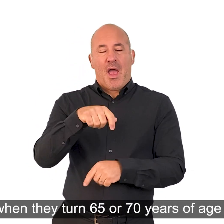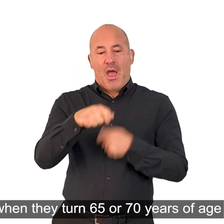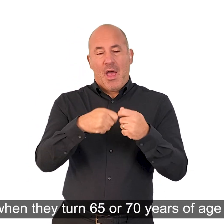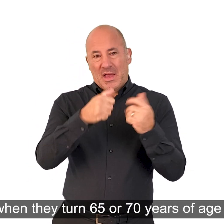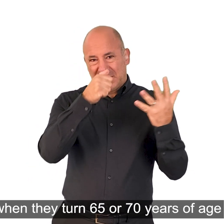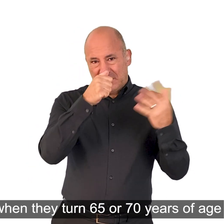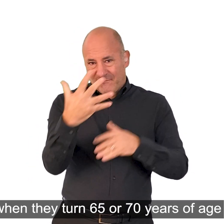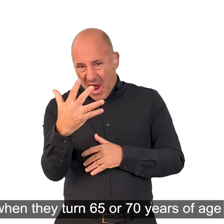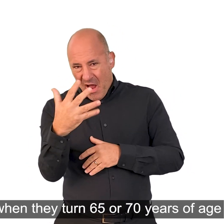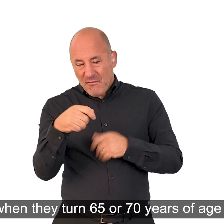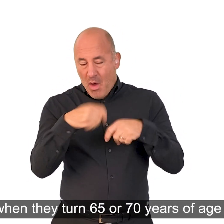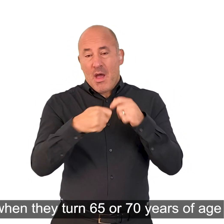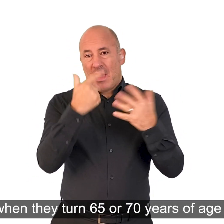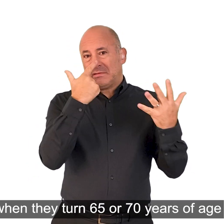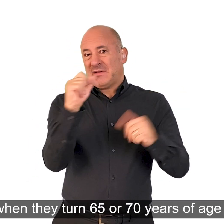or 70 years of age.